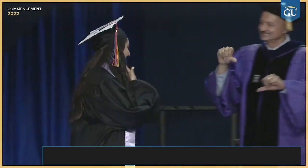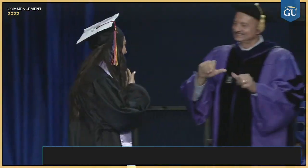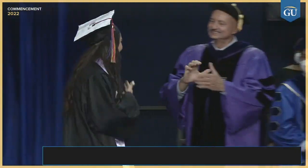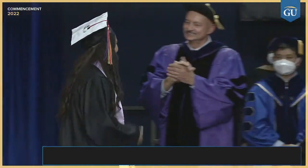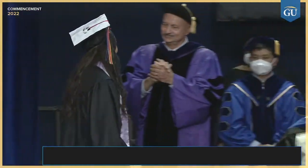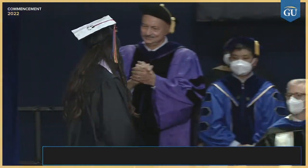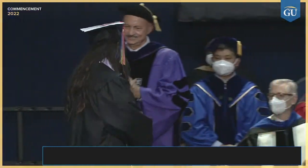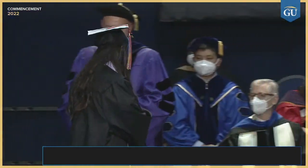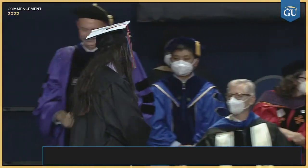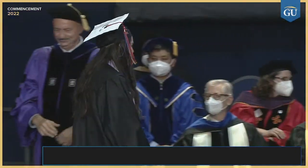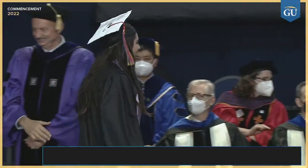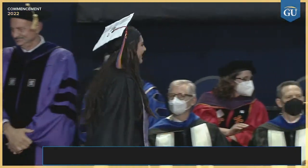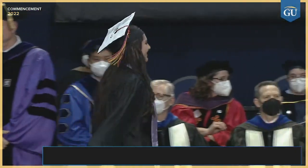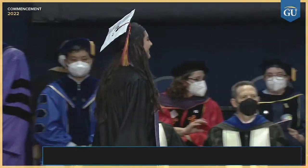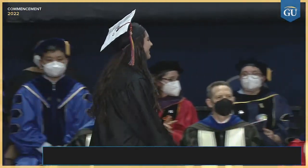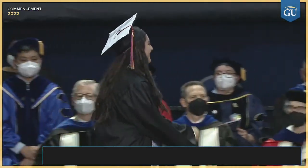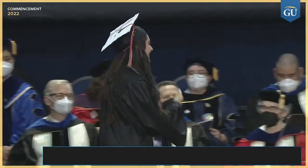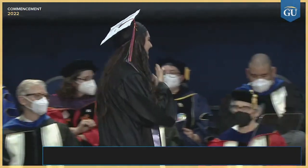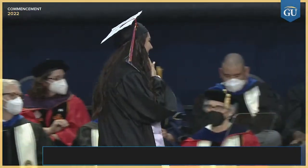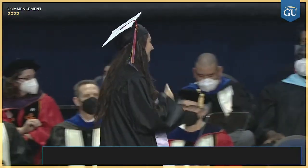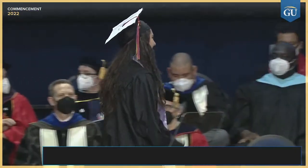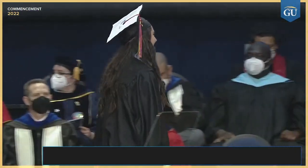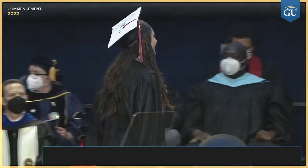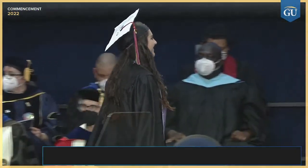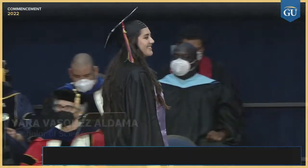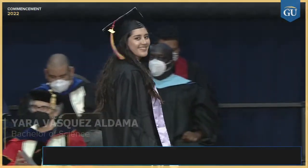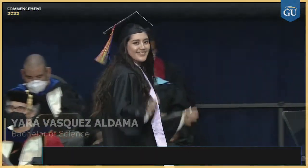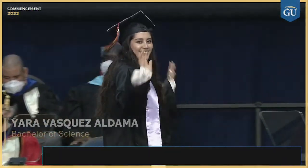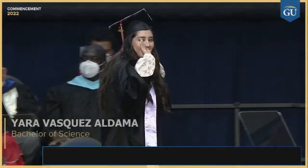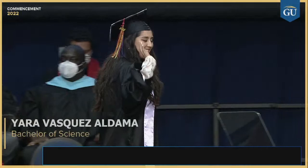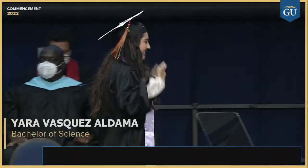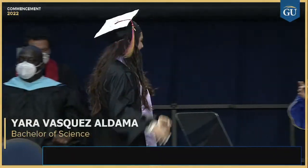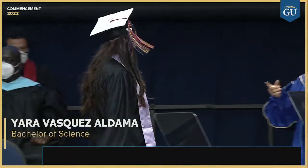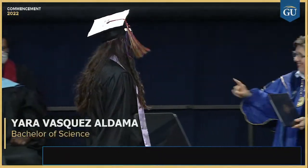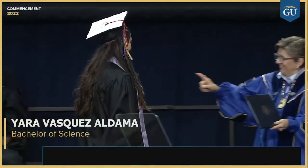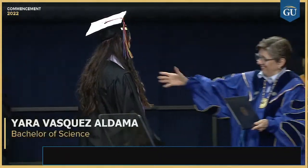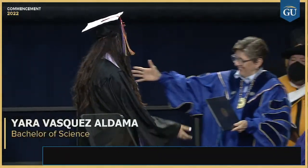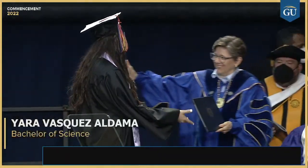Yara Vasquez Aldama, Bachelor of Science.